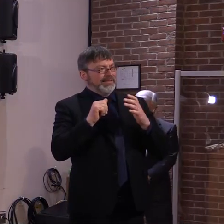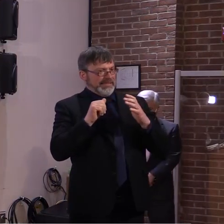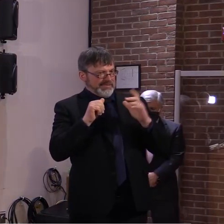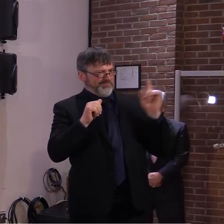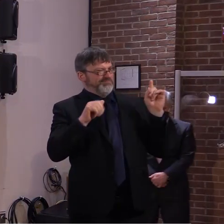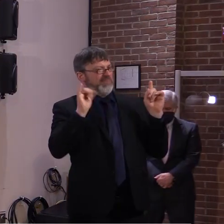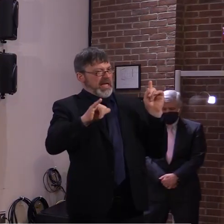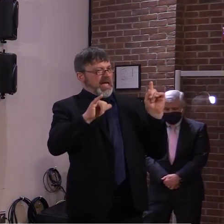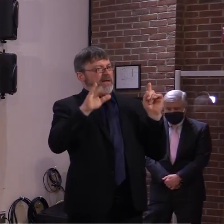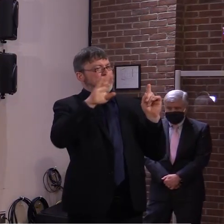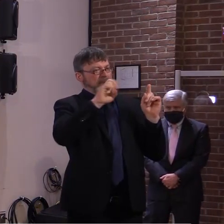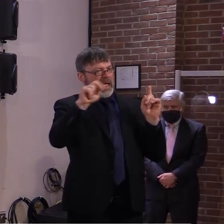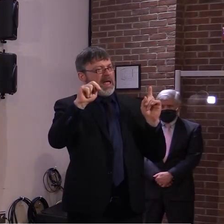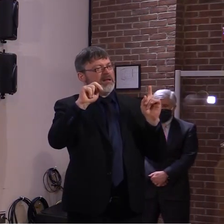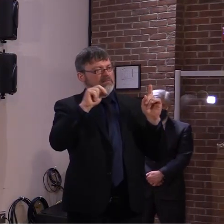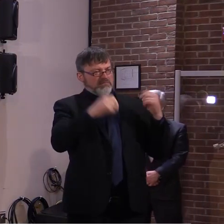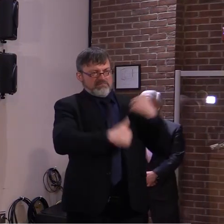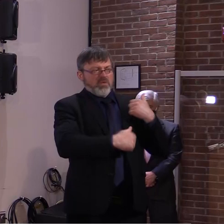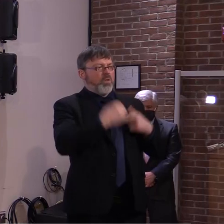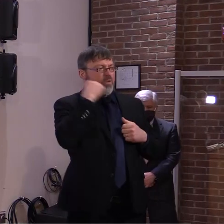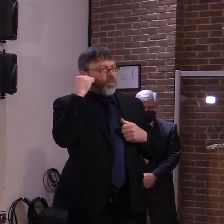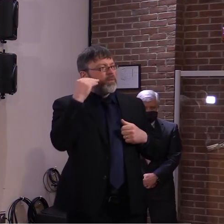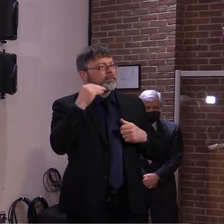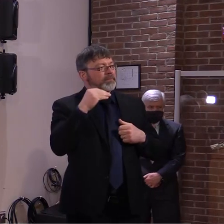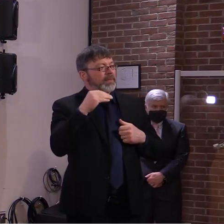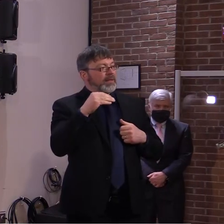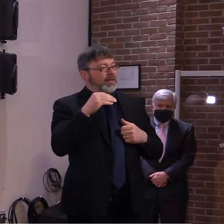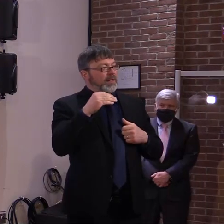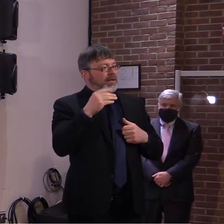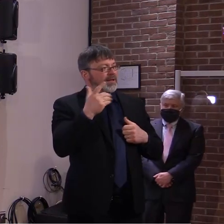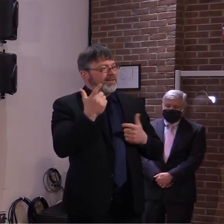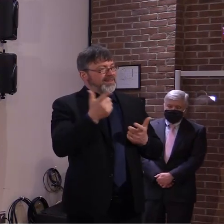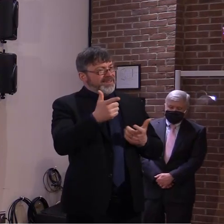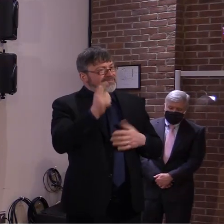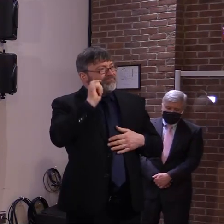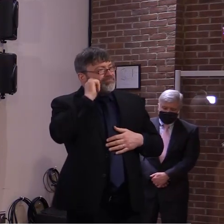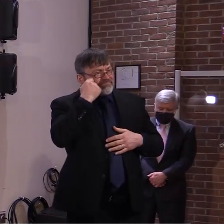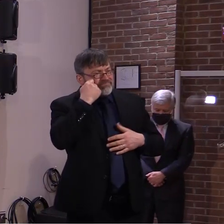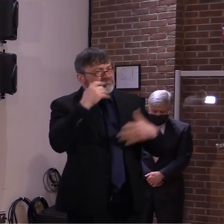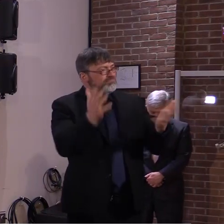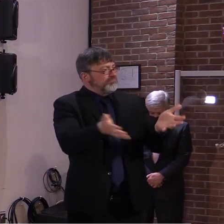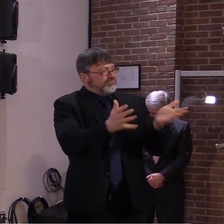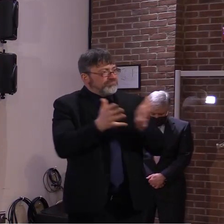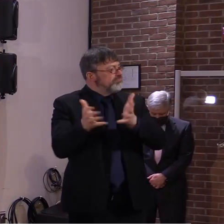The tenor was actually polite and fine. It was actually quite quiet. There was no